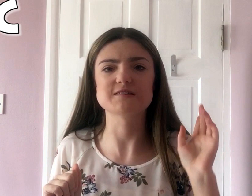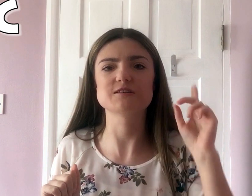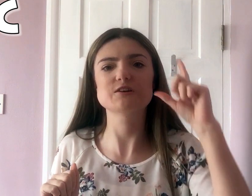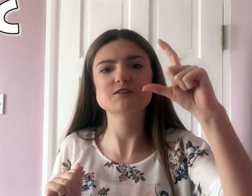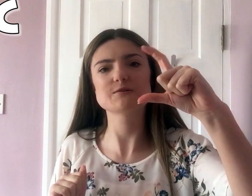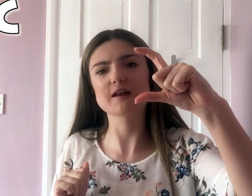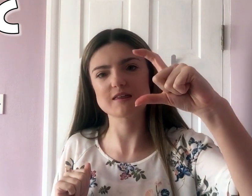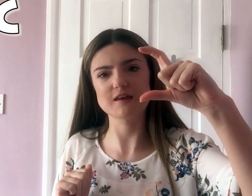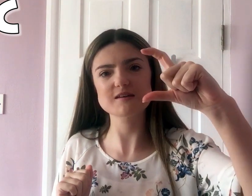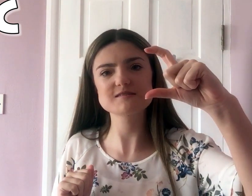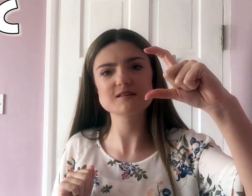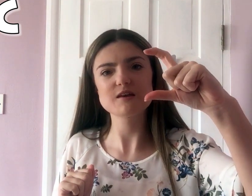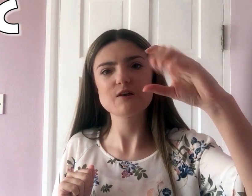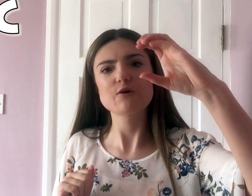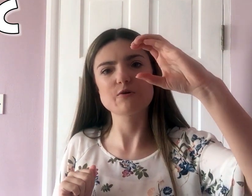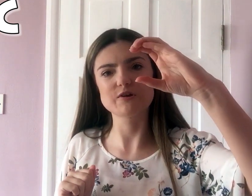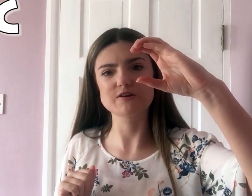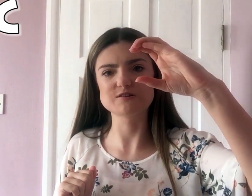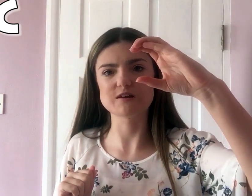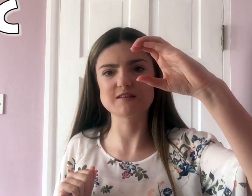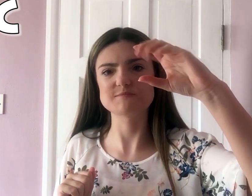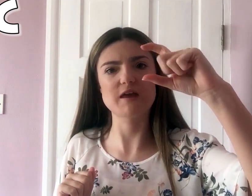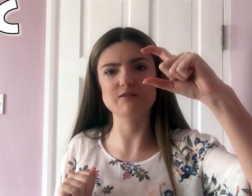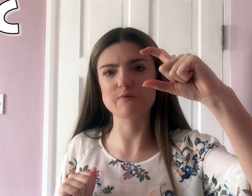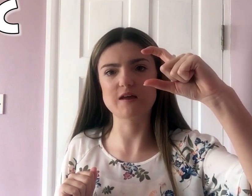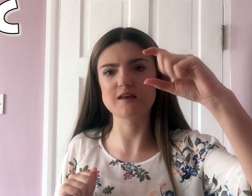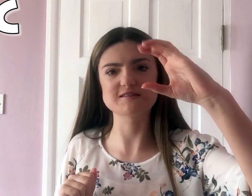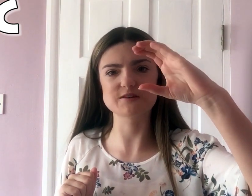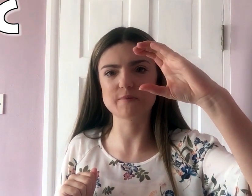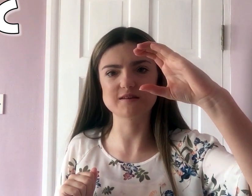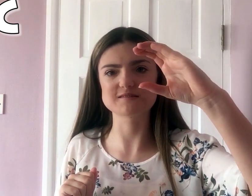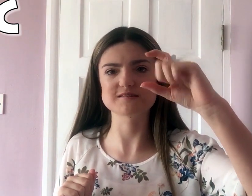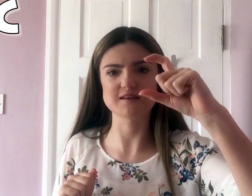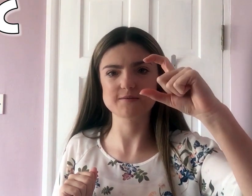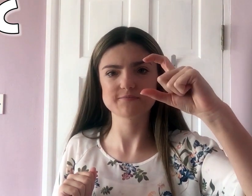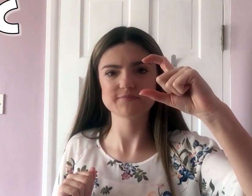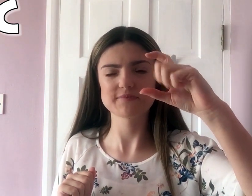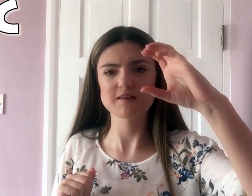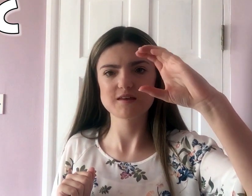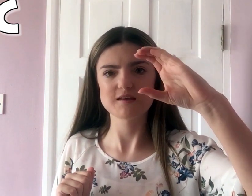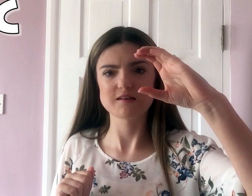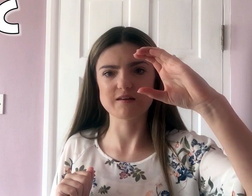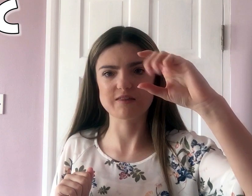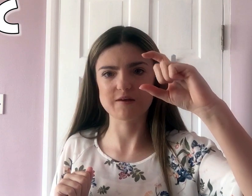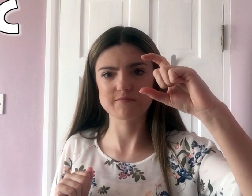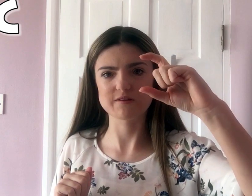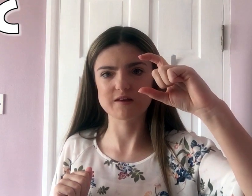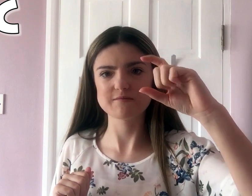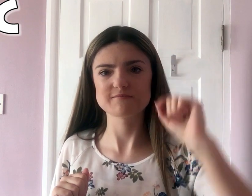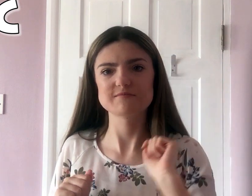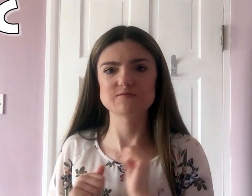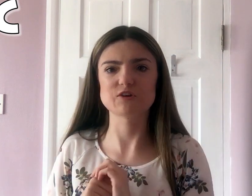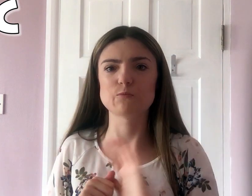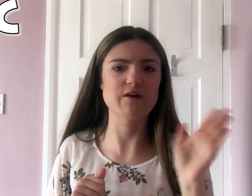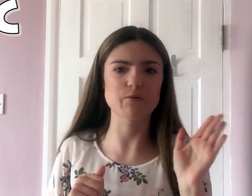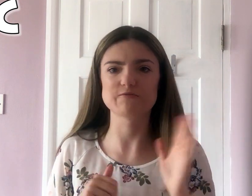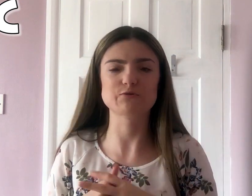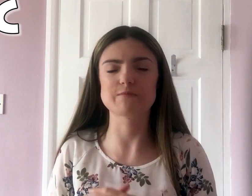So you can do it like this, or you can do it like this. But either way, it still makes a C, like that, okay? So whatever one feels comfortable